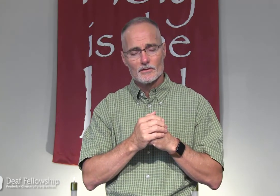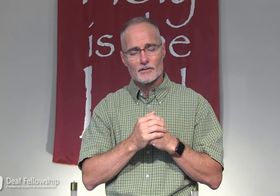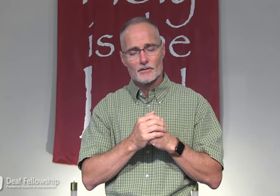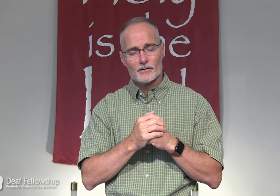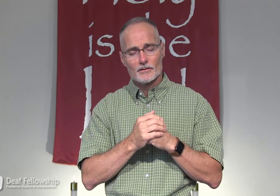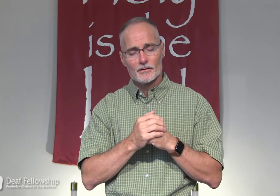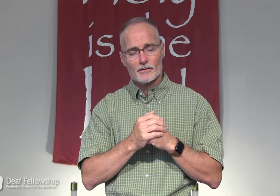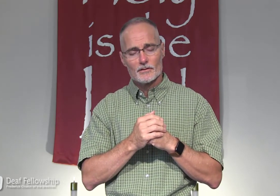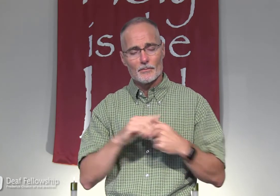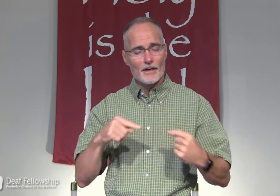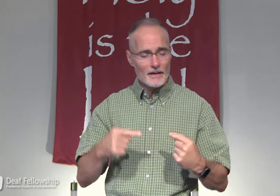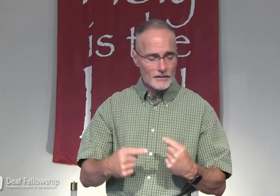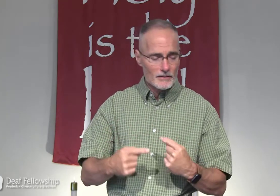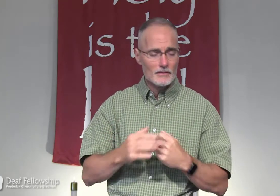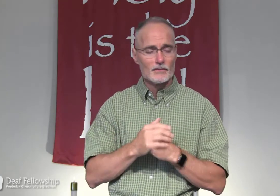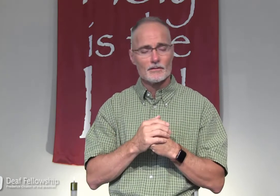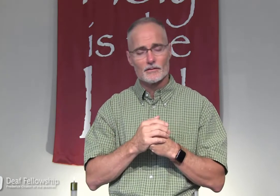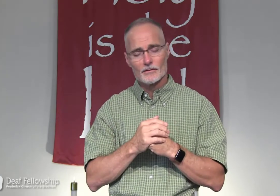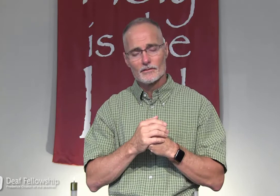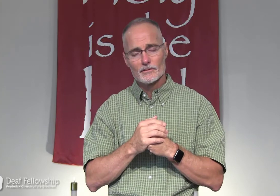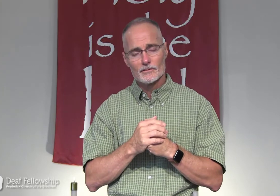grief, our pain,